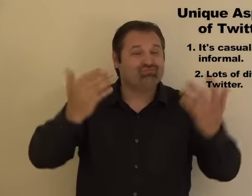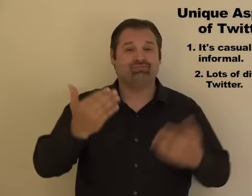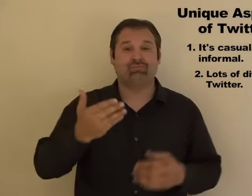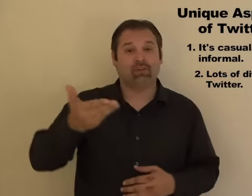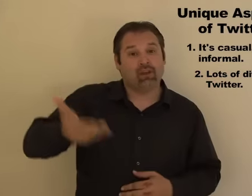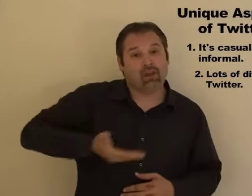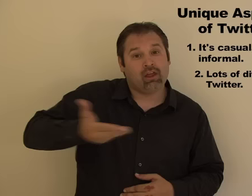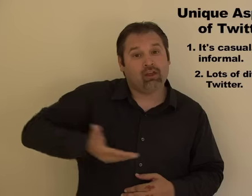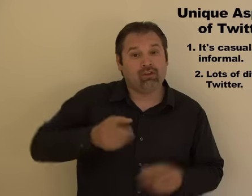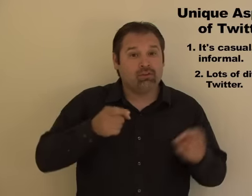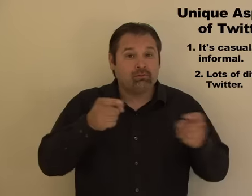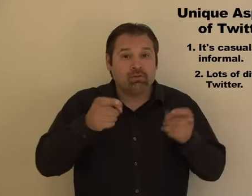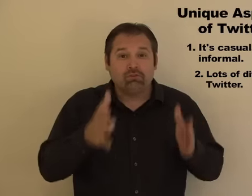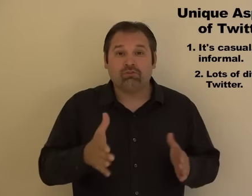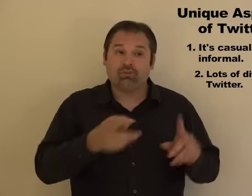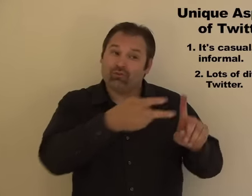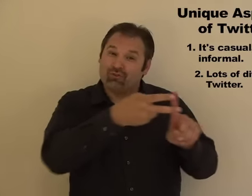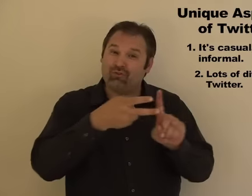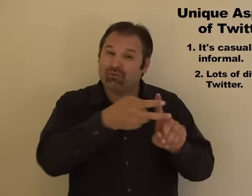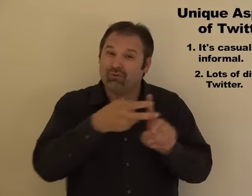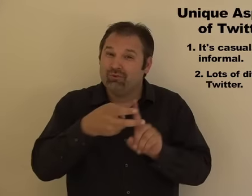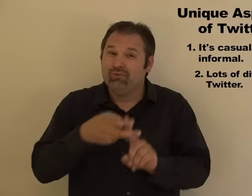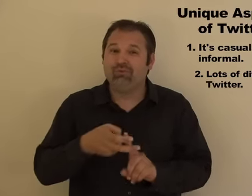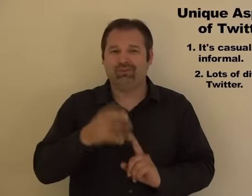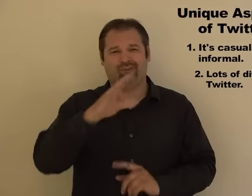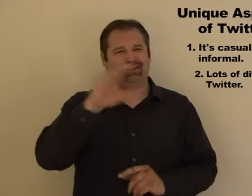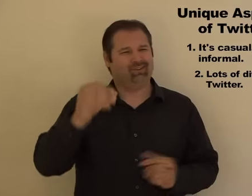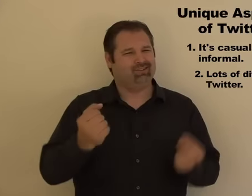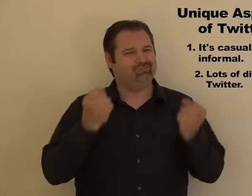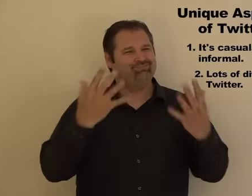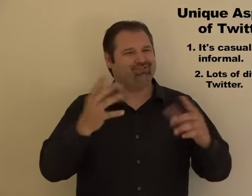hiring managers, recruiters, and everyone in between.